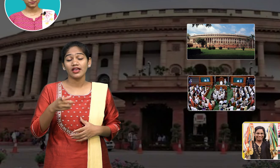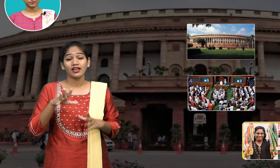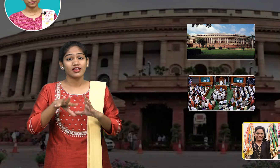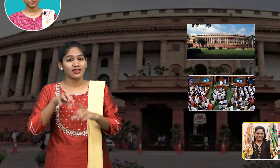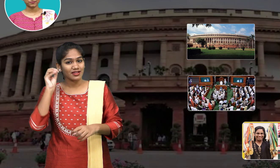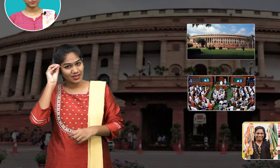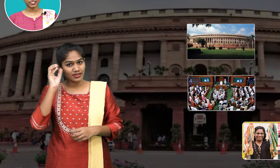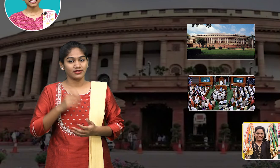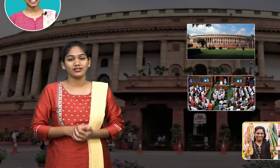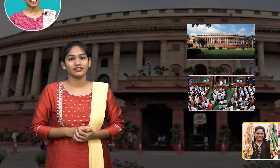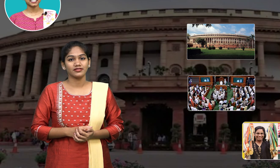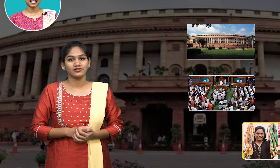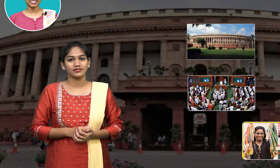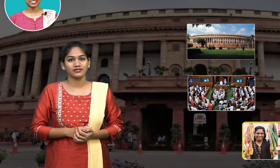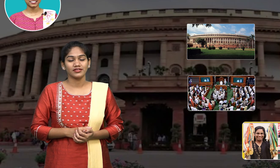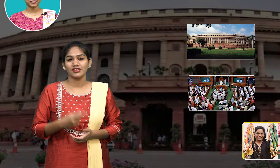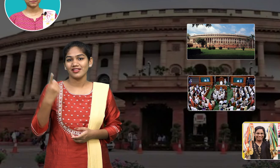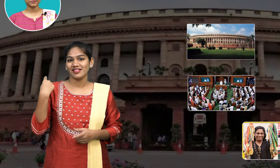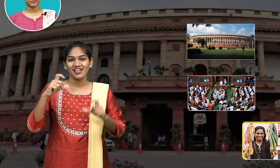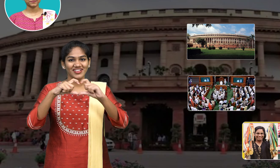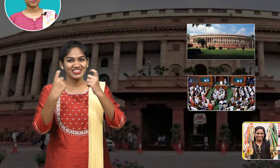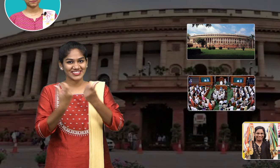learned in the last class.